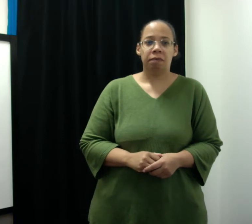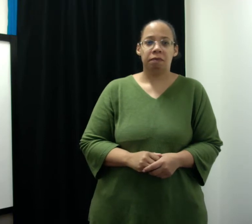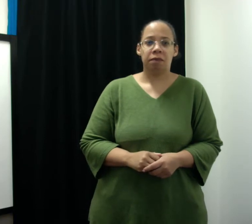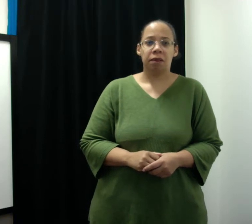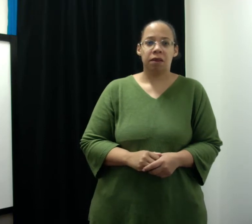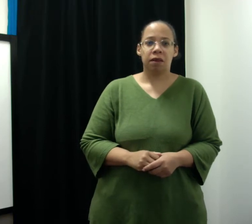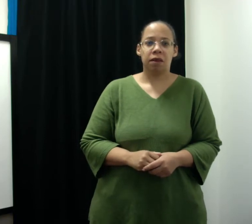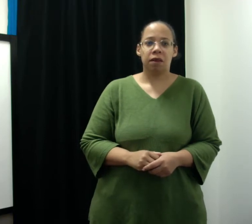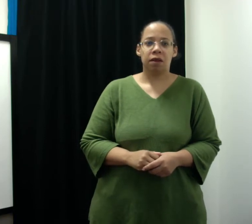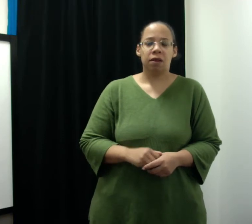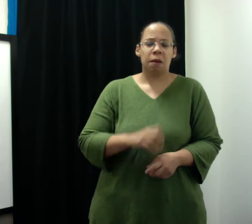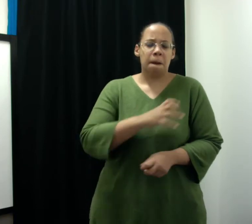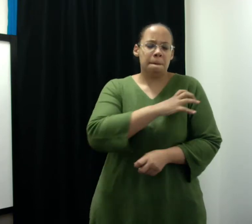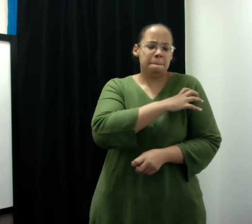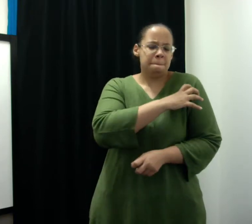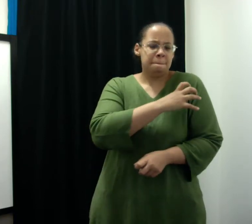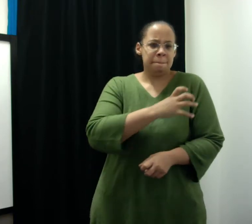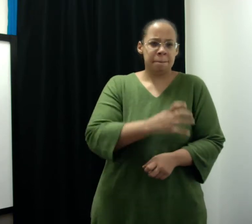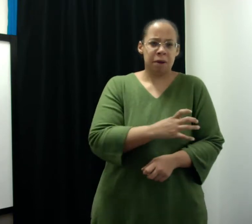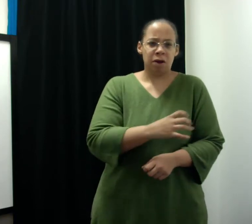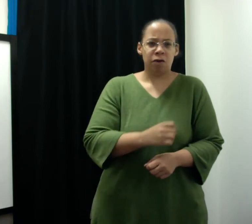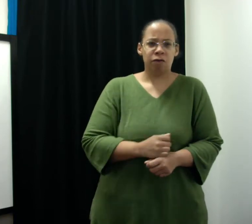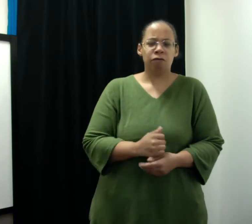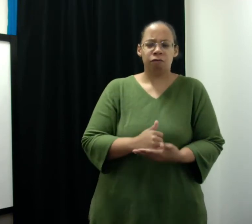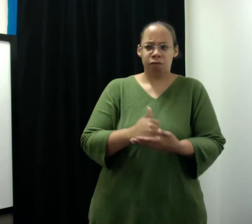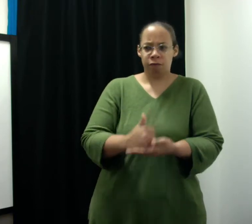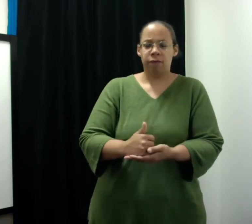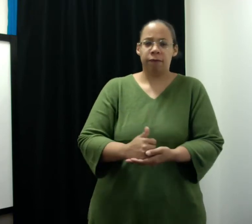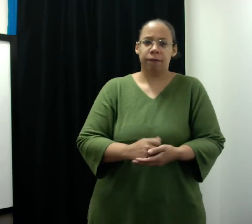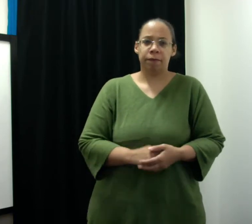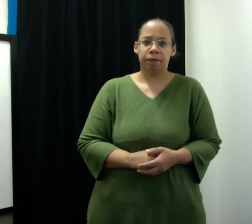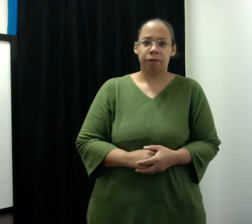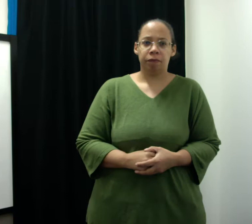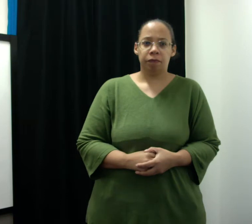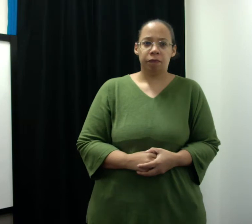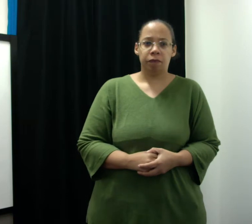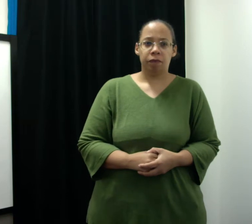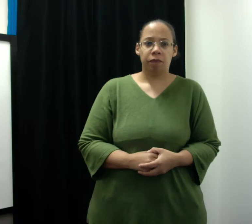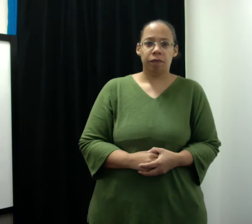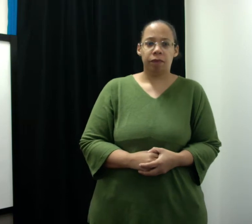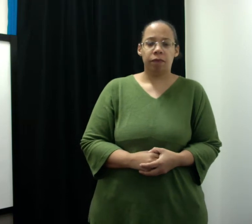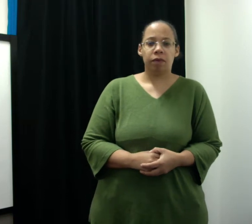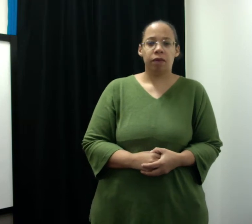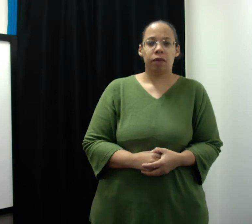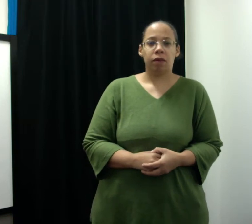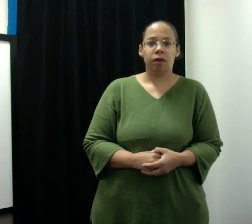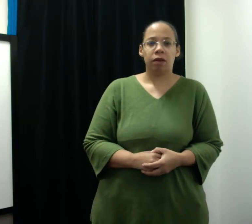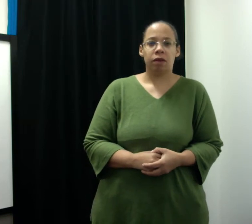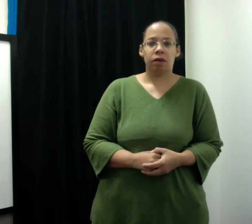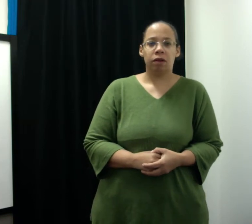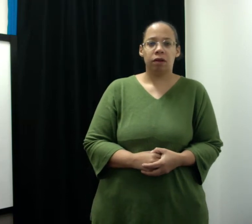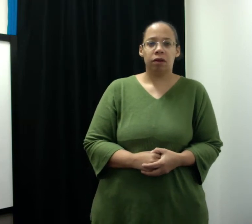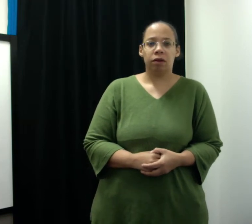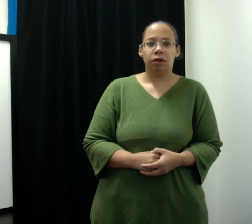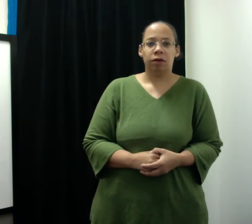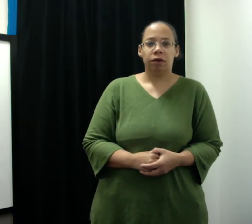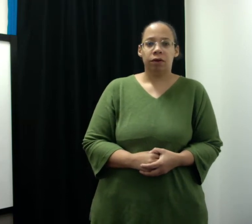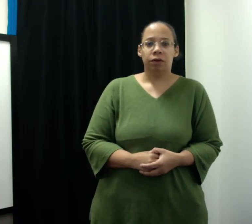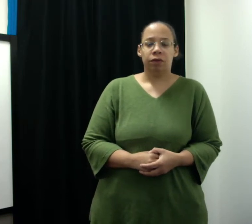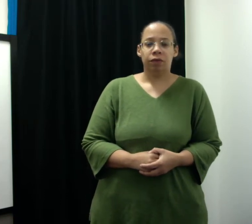Egypt's 2011 revolution was also a grassroots design revolution. Everyone became a creator. People were the